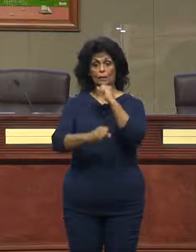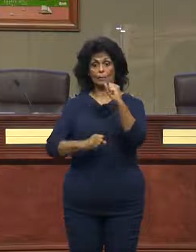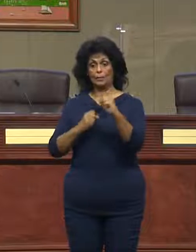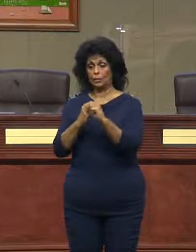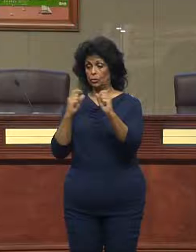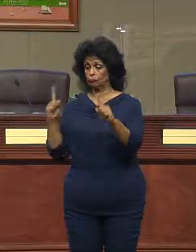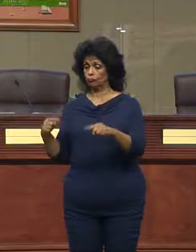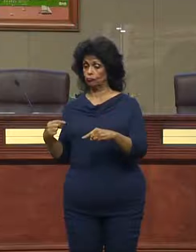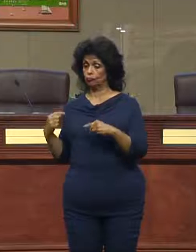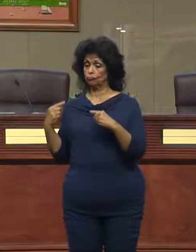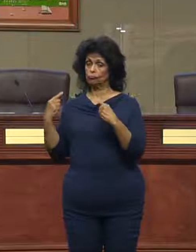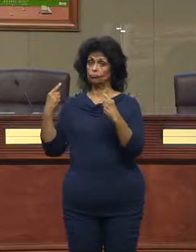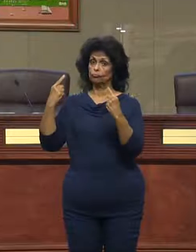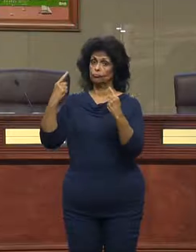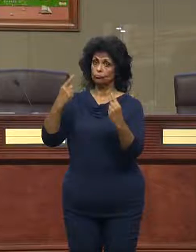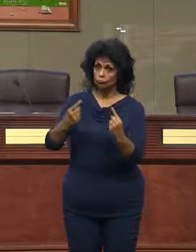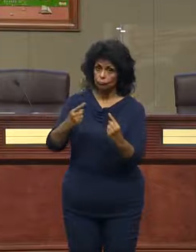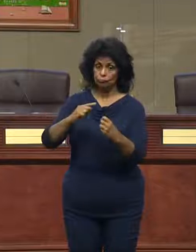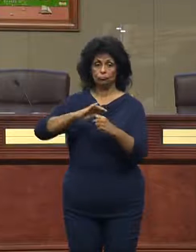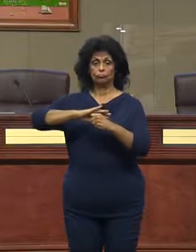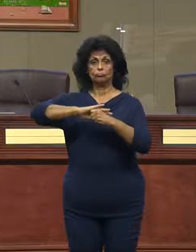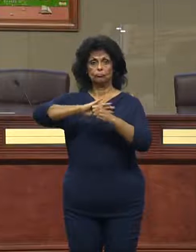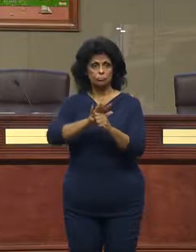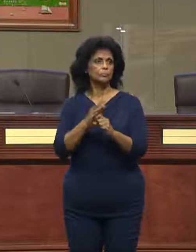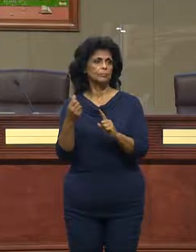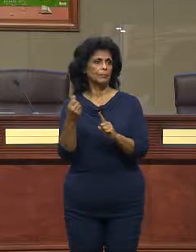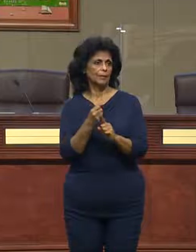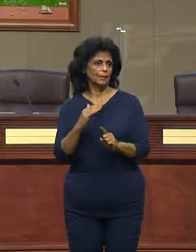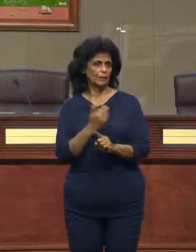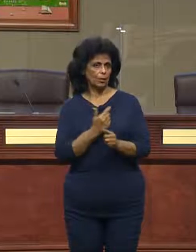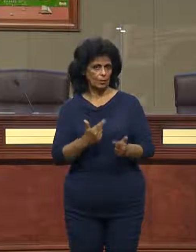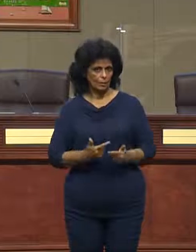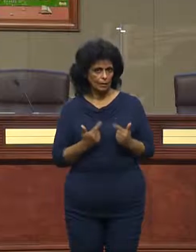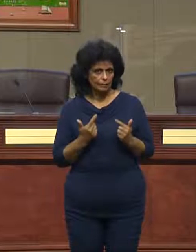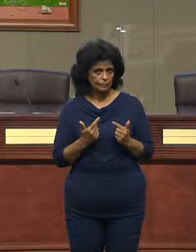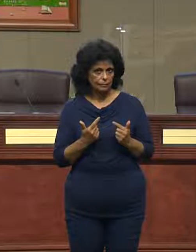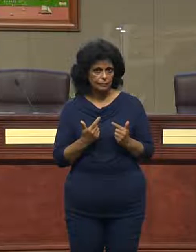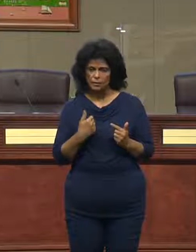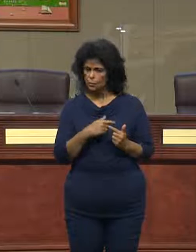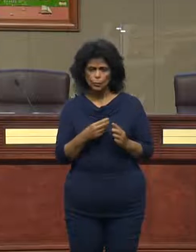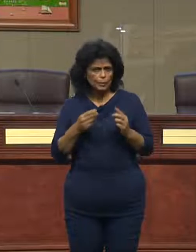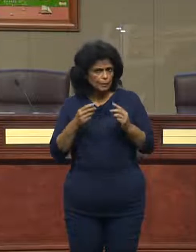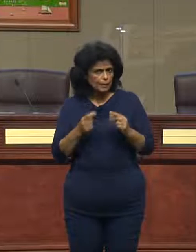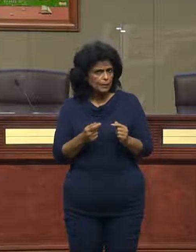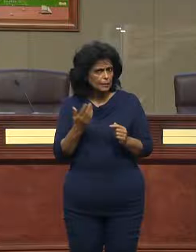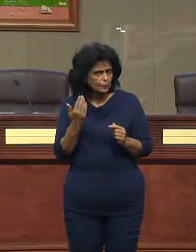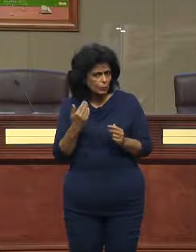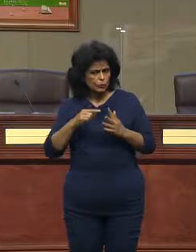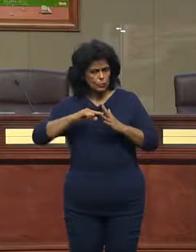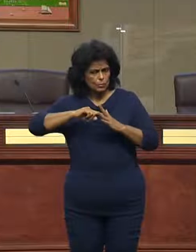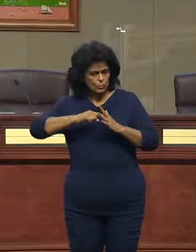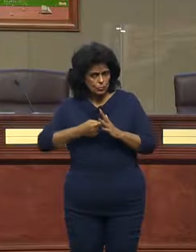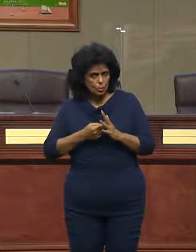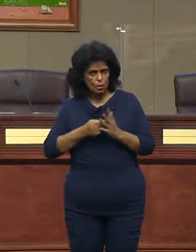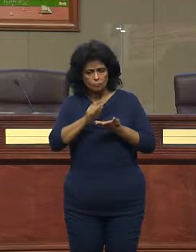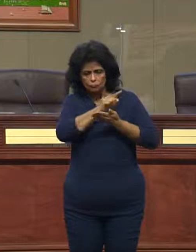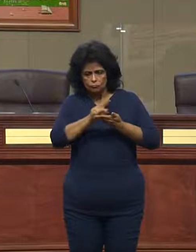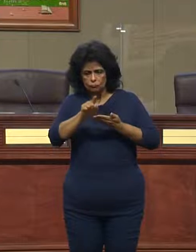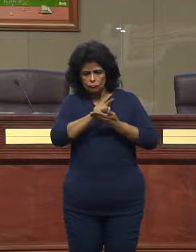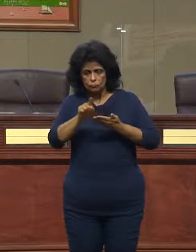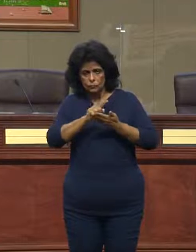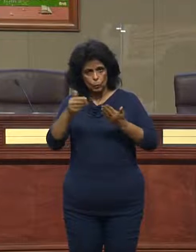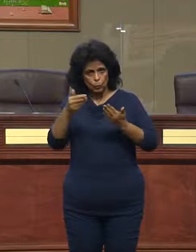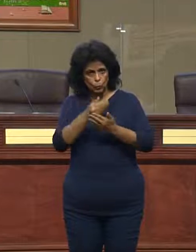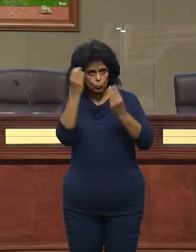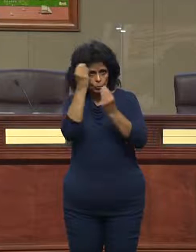transformed our lives. We immediately started holding weekly COVID-19 news conferences and have done so